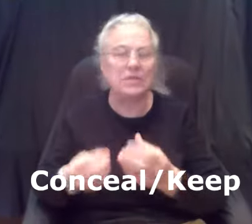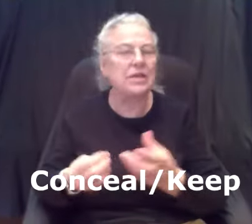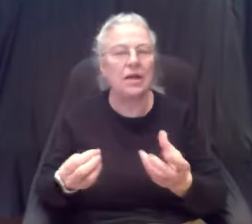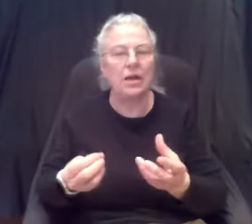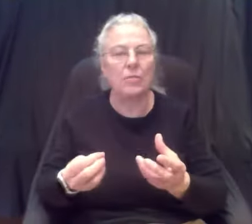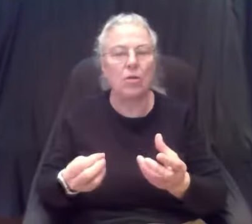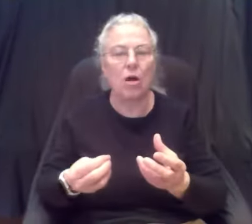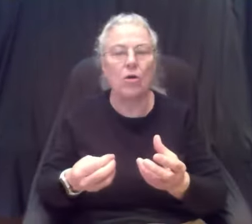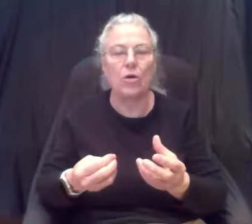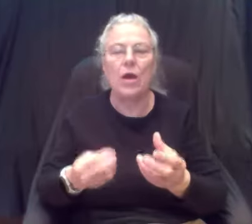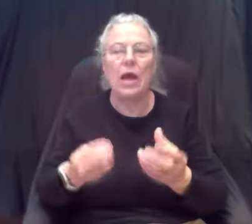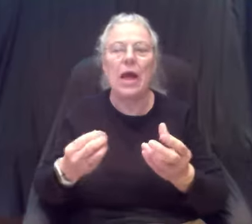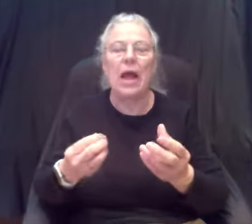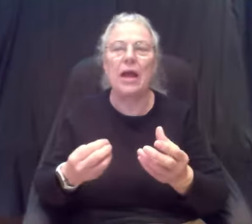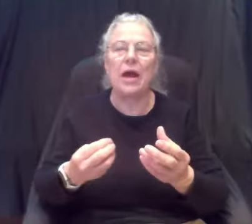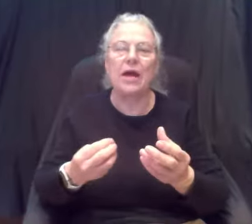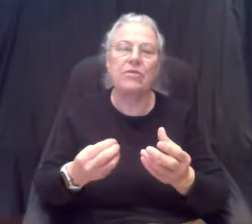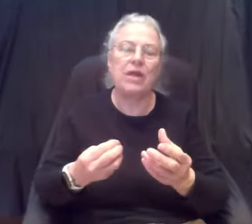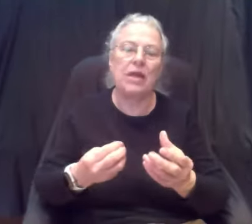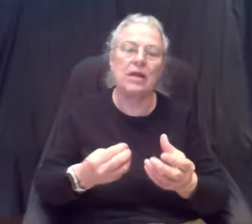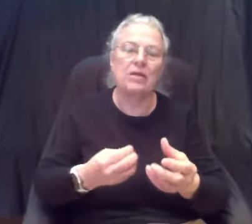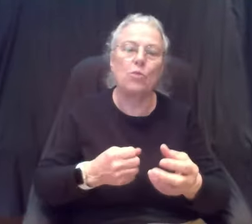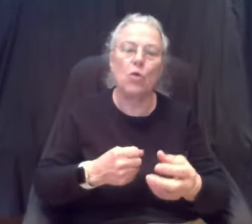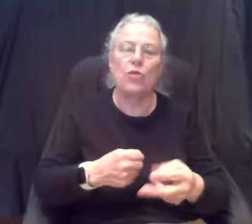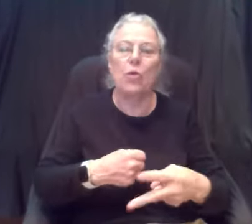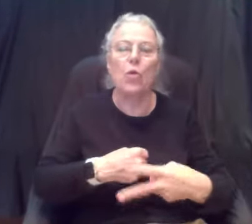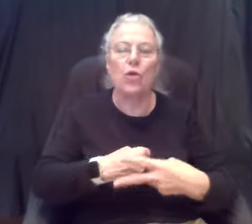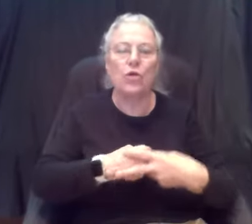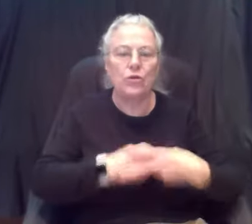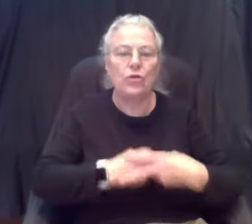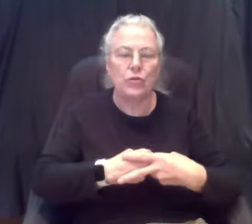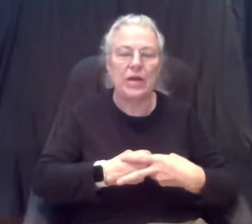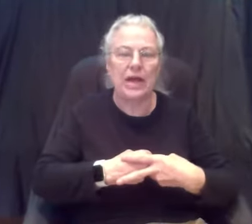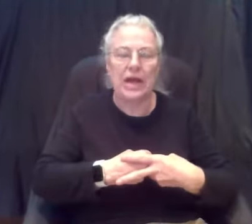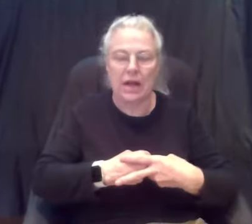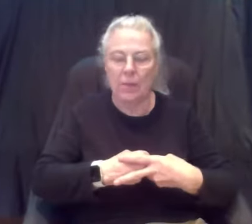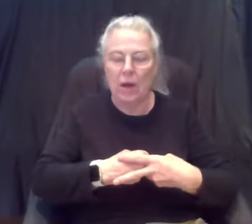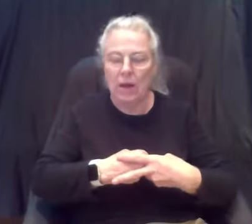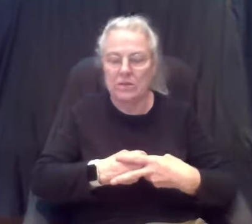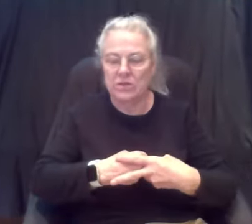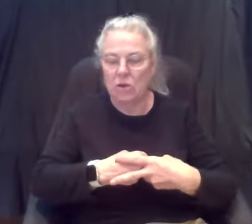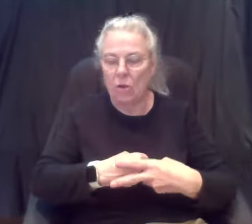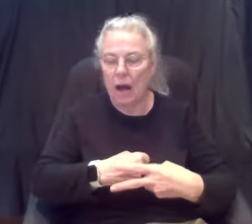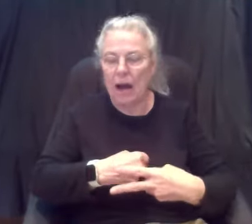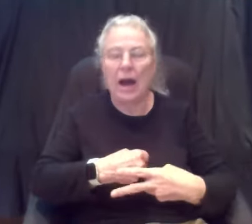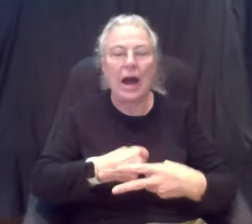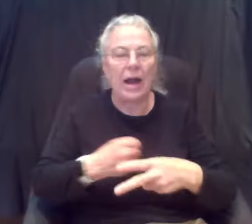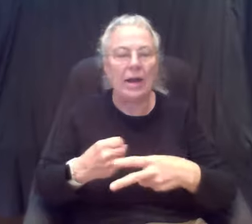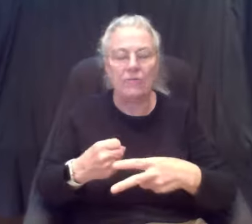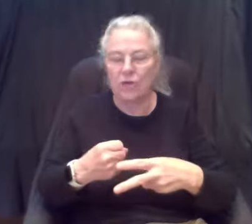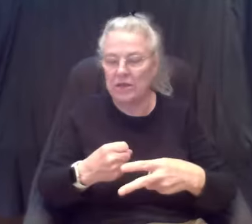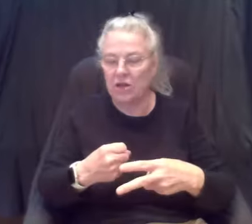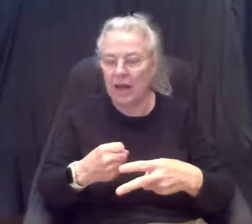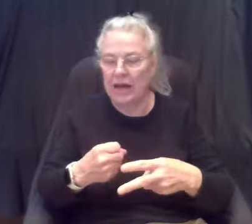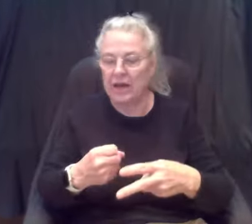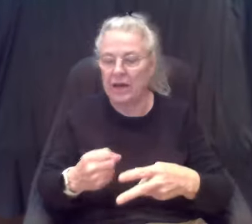him no longer, and I think it is more the word to keep. So I have translated it,